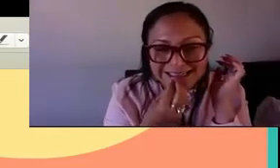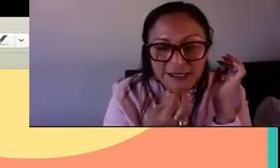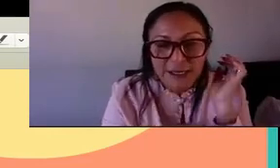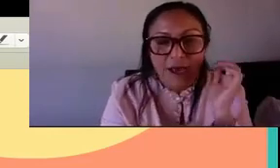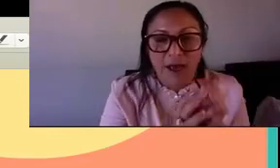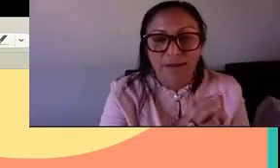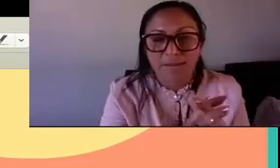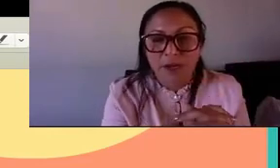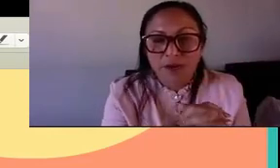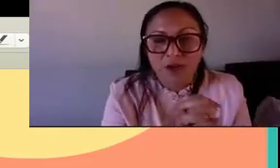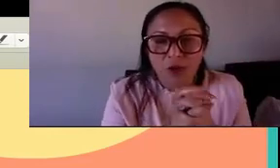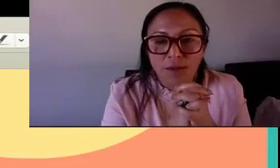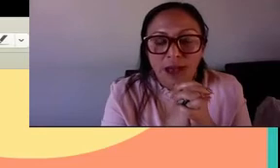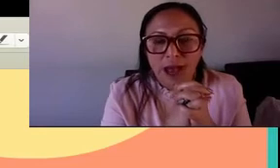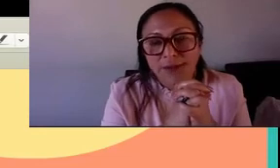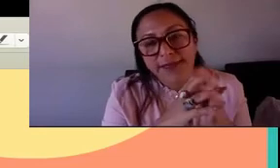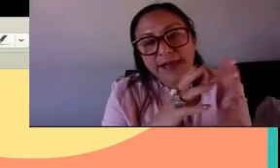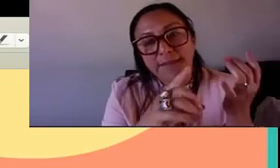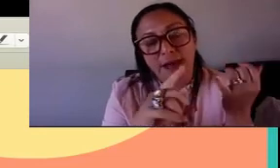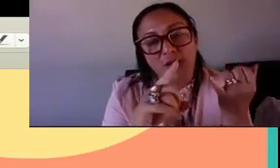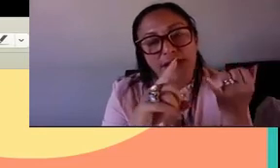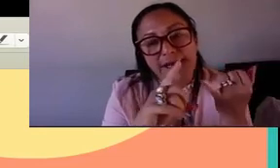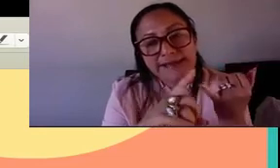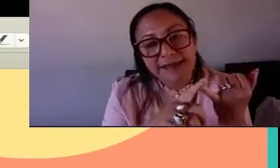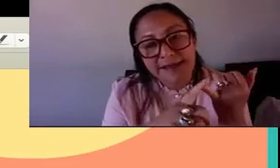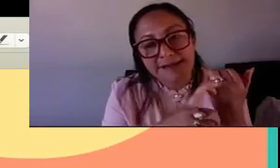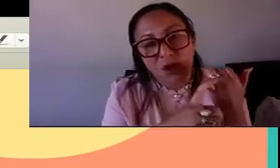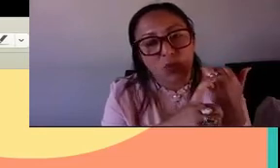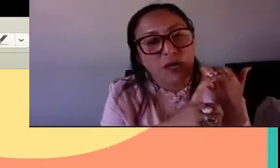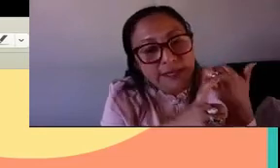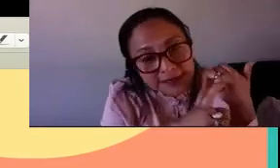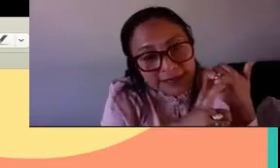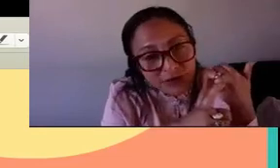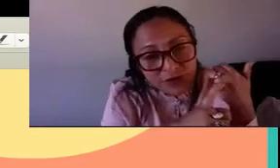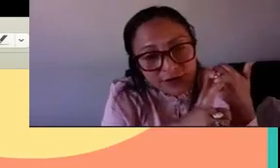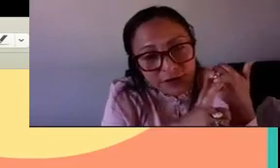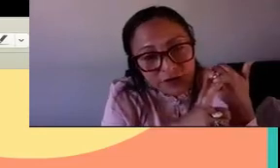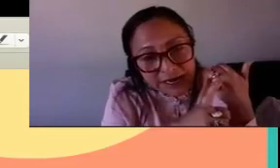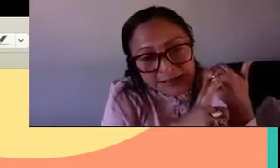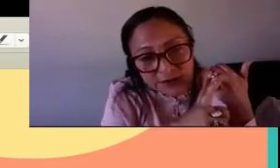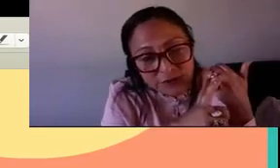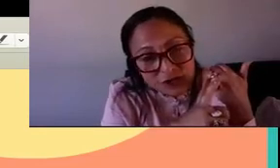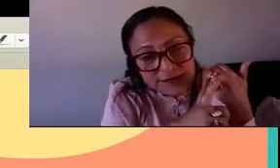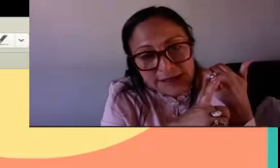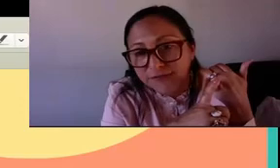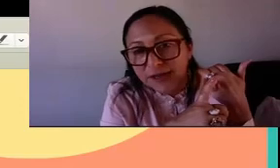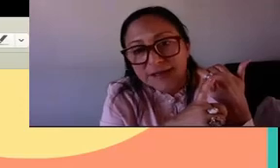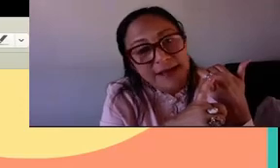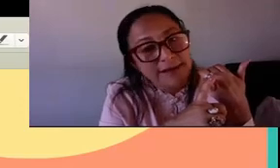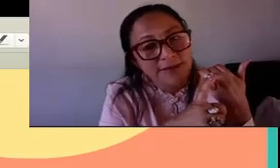eat. Um, so I would think about any signs that are really interesting to your child. So if your child